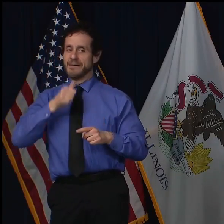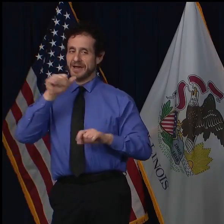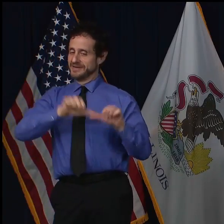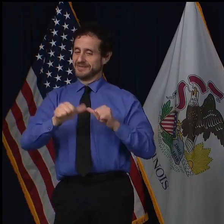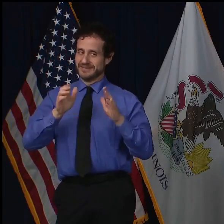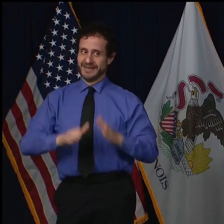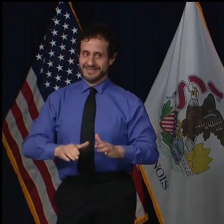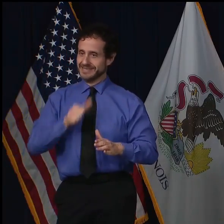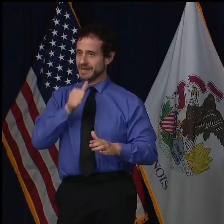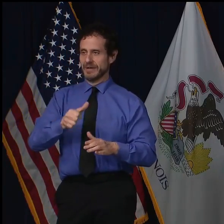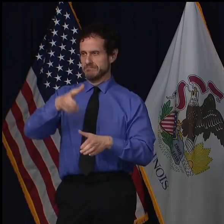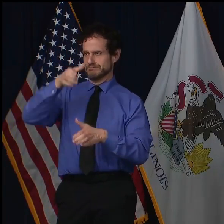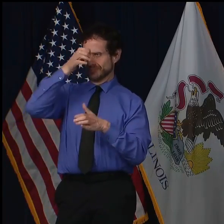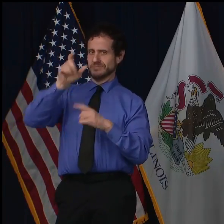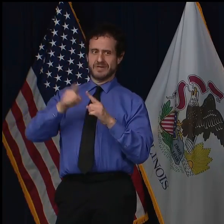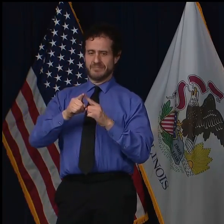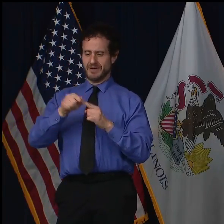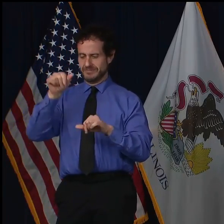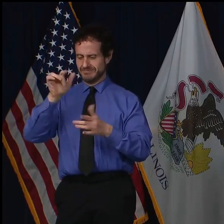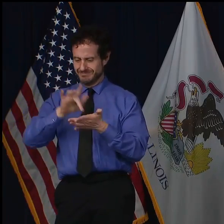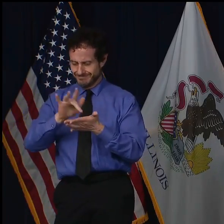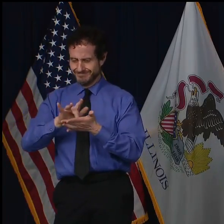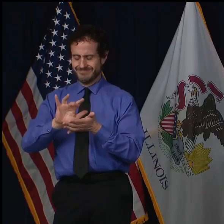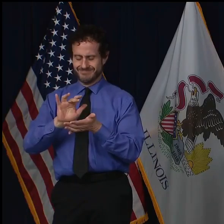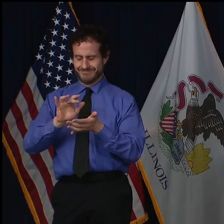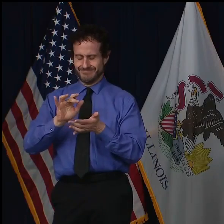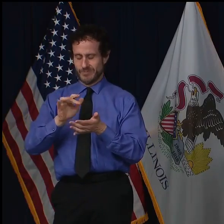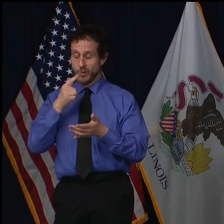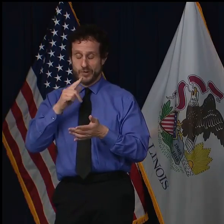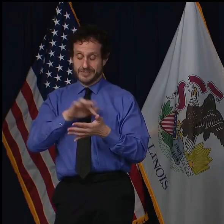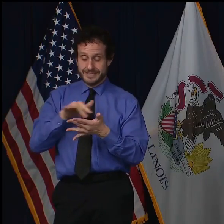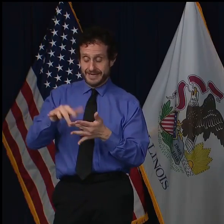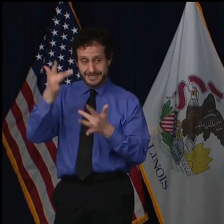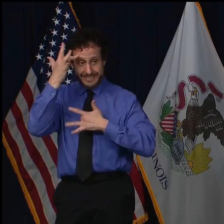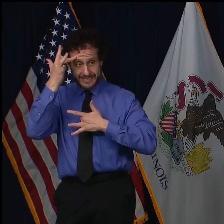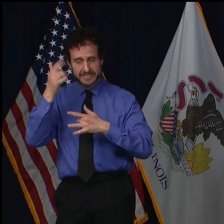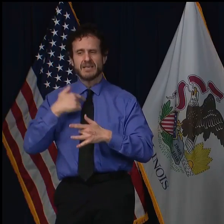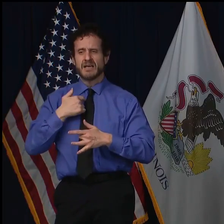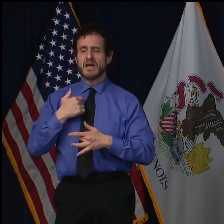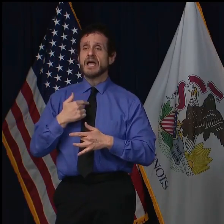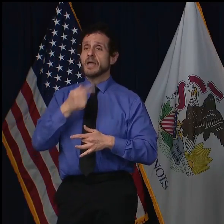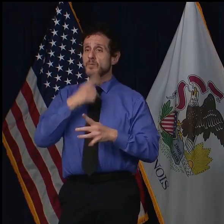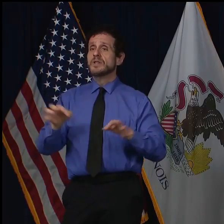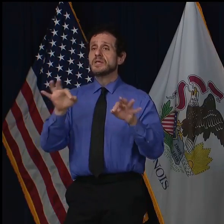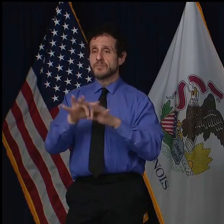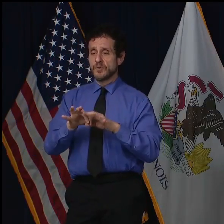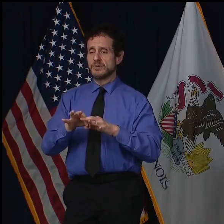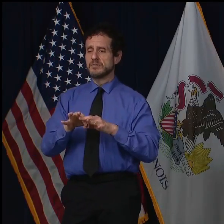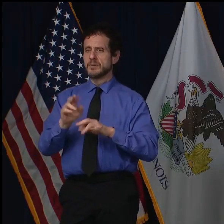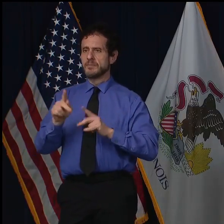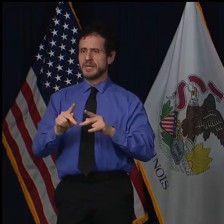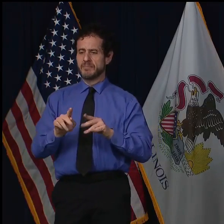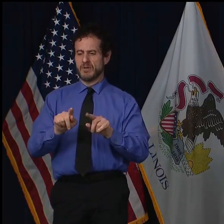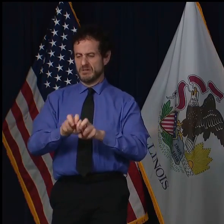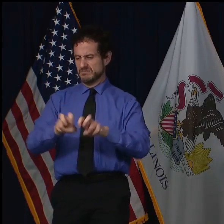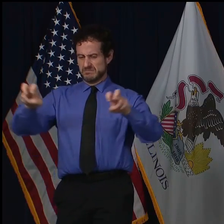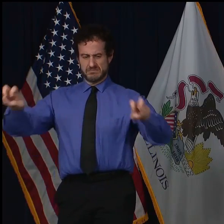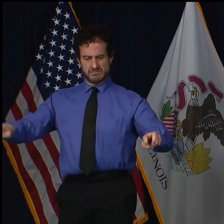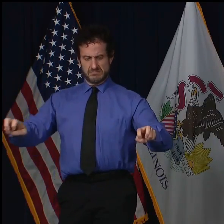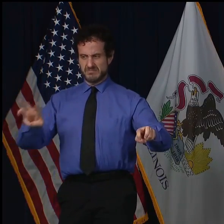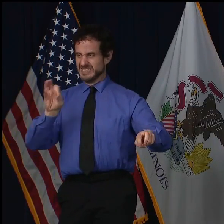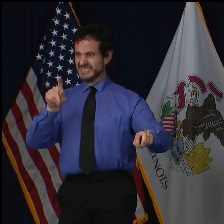epidemiological or expert view. I think that the 6-foot distancing is extraordinarily important. I didn't hear that in the